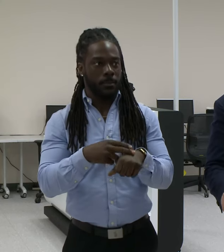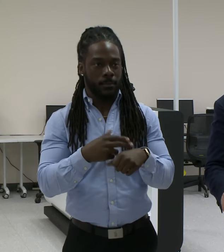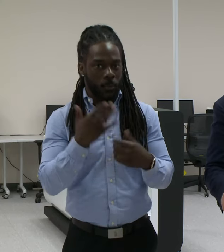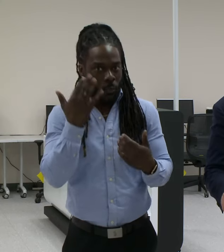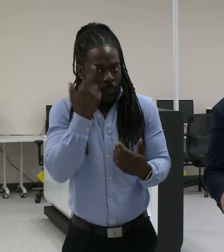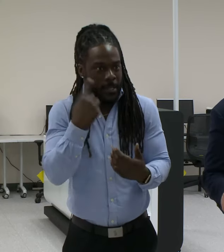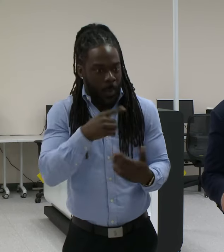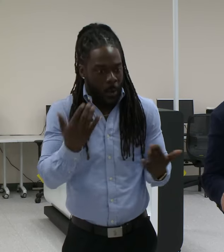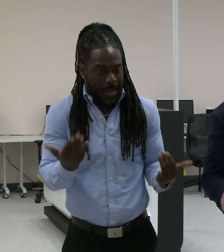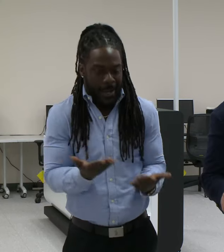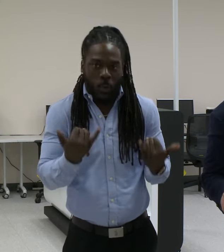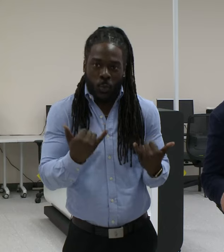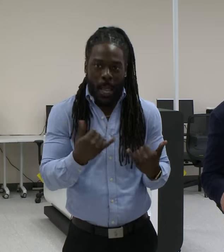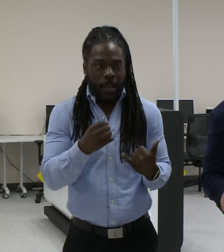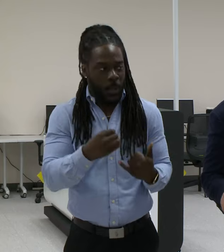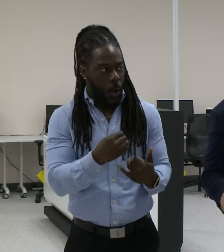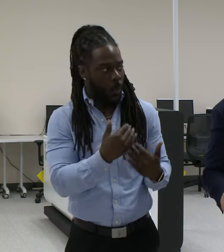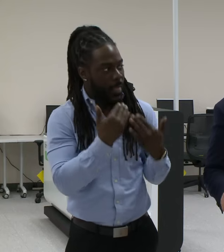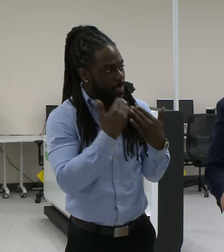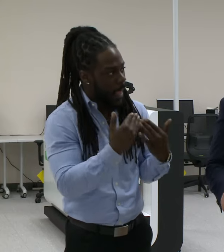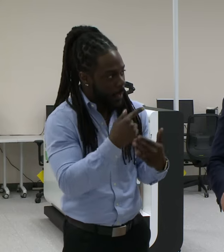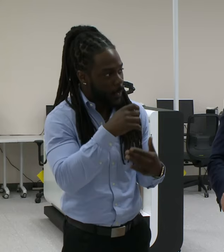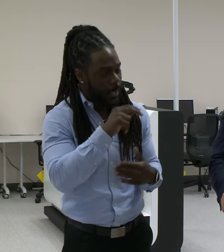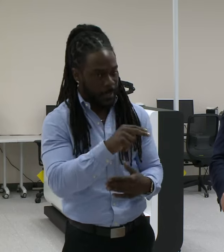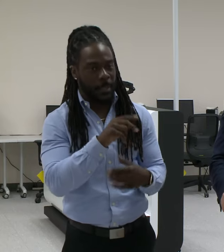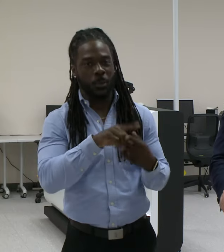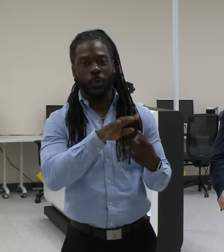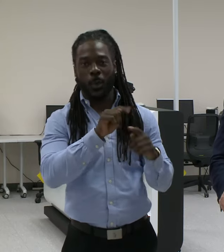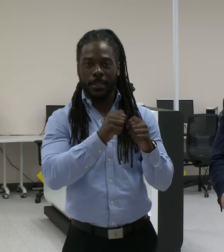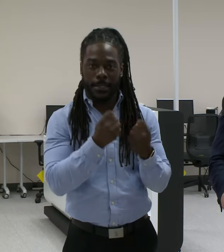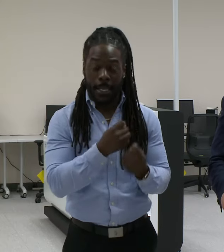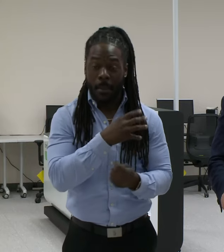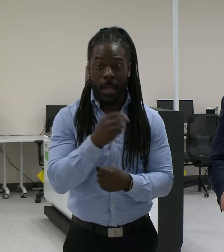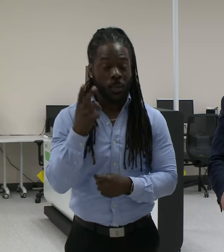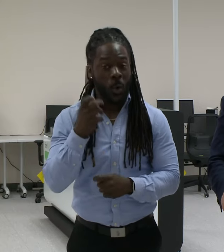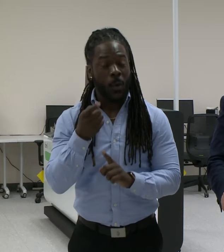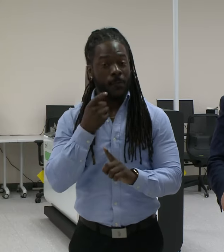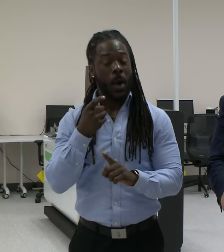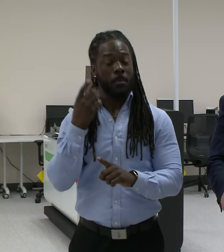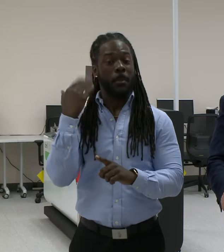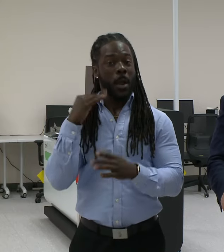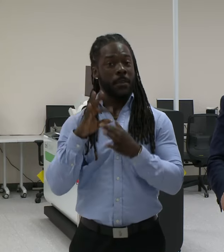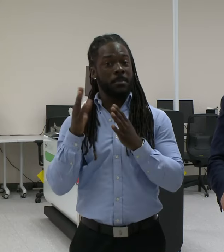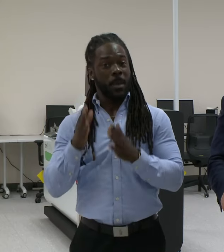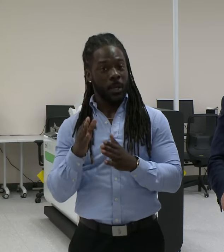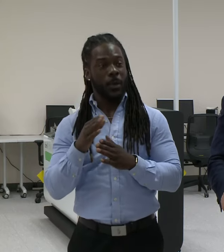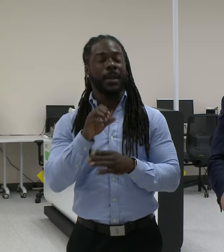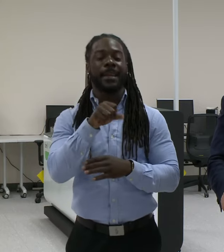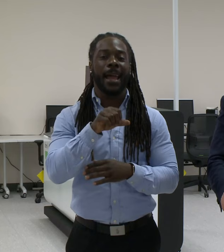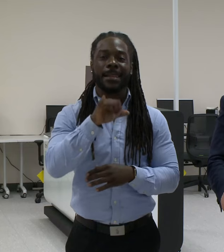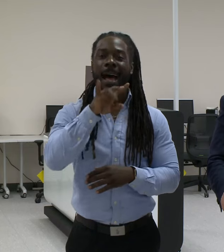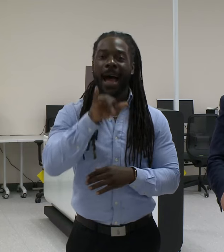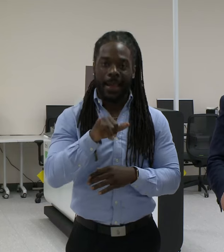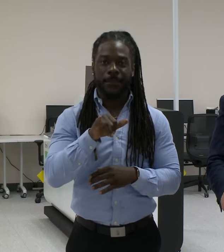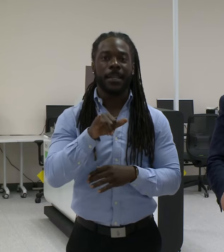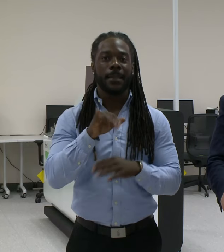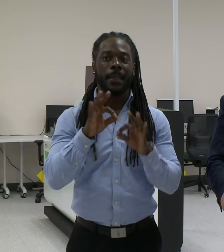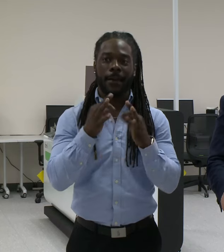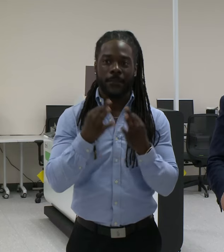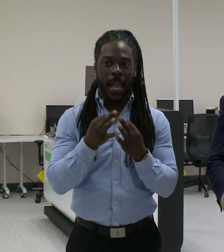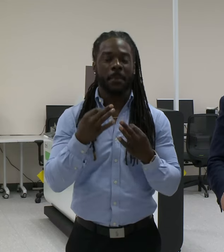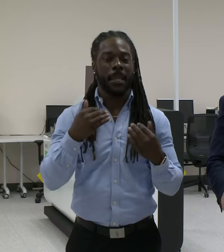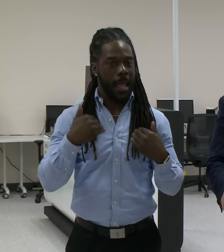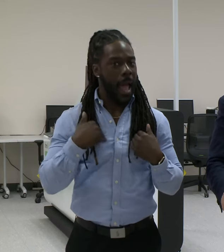about today. So to Glenn, thank you very much to your team. And as you heard from Congressman Hoyer, yes, the Ivey family has the whole political